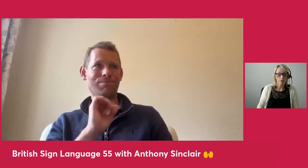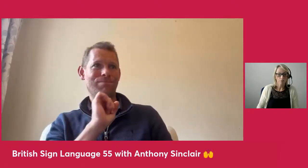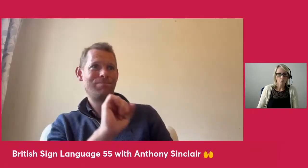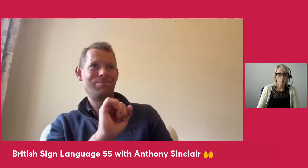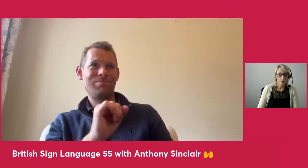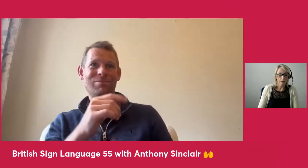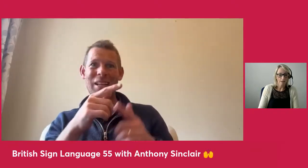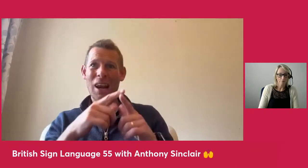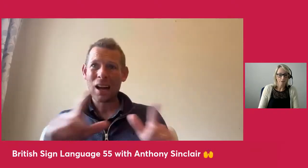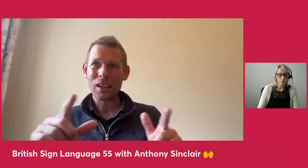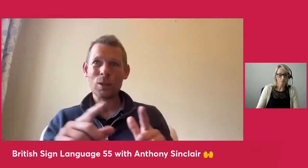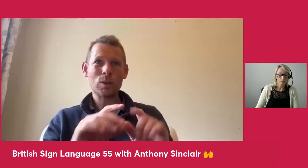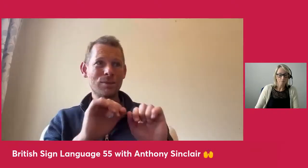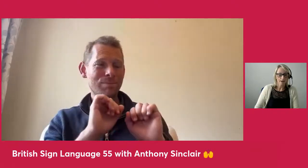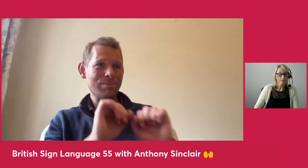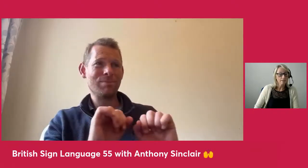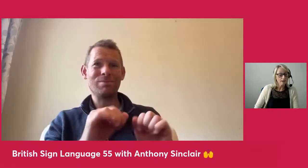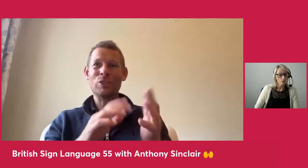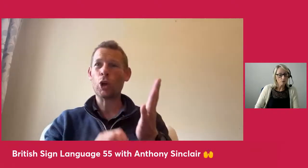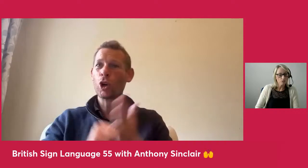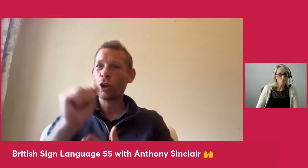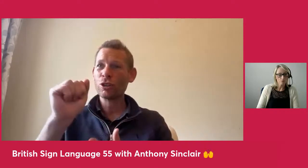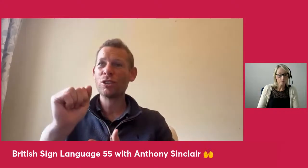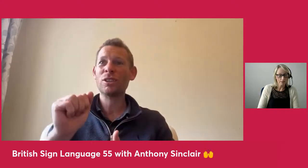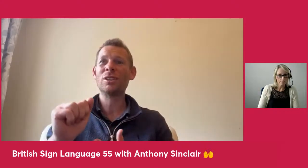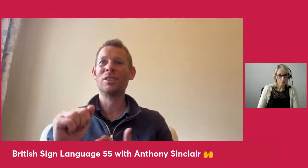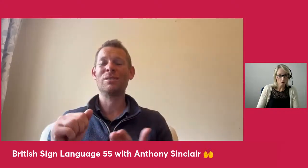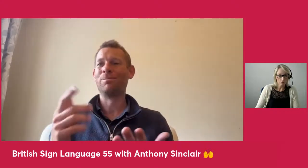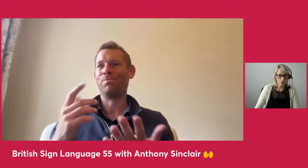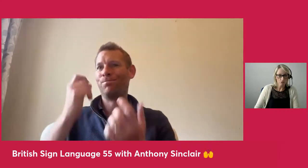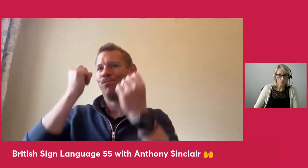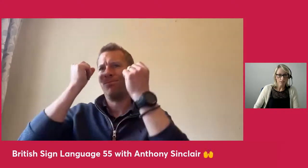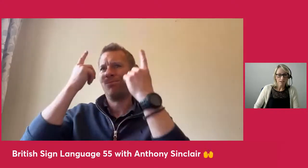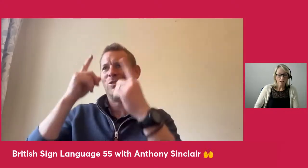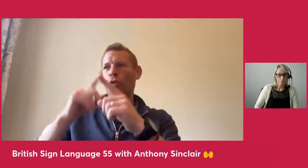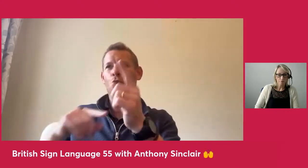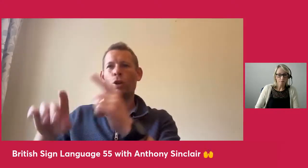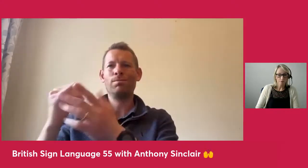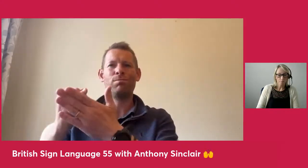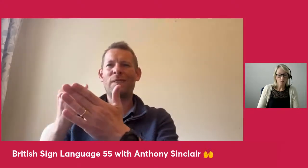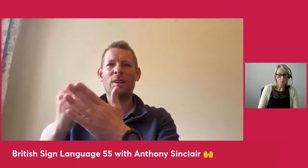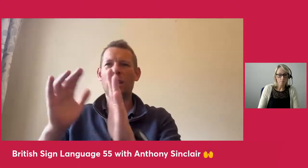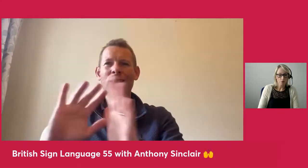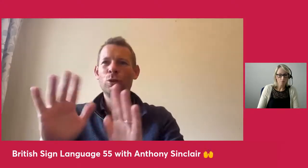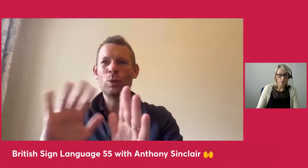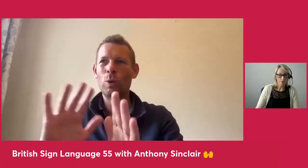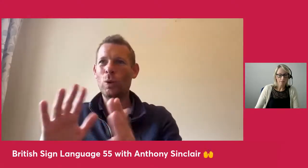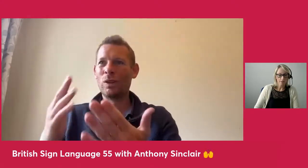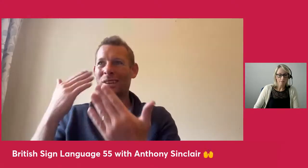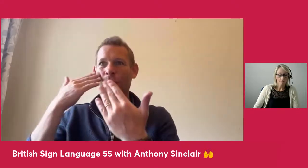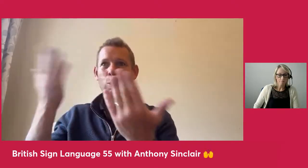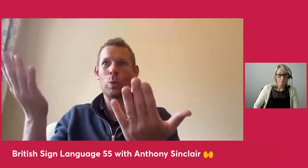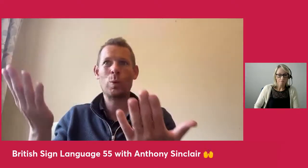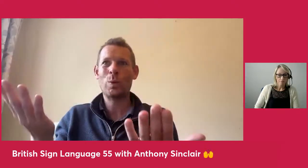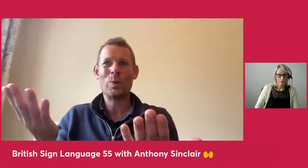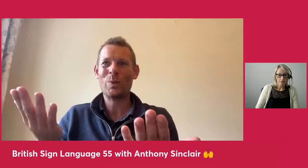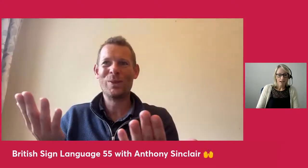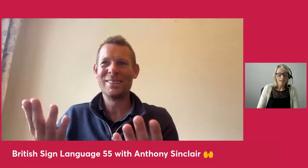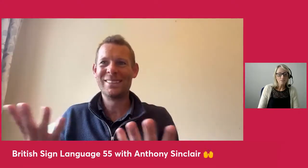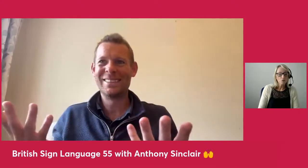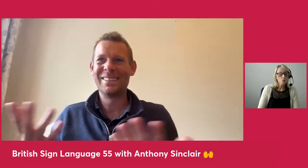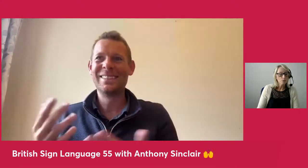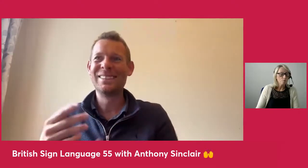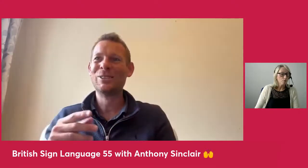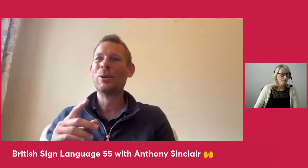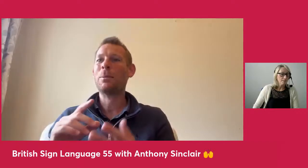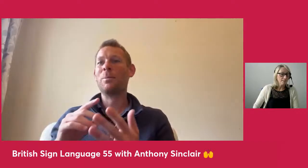with their normal life and respect their language and respect their culture and feel very much a part of everything. And